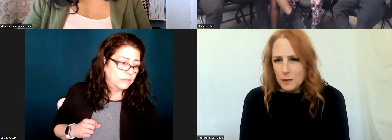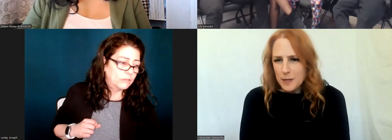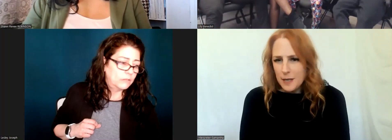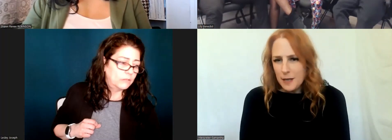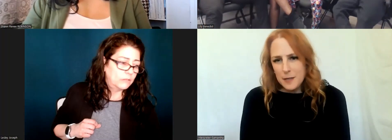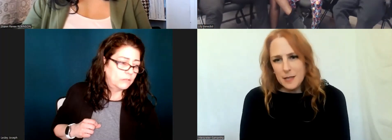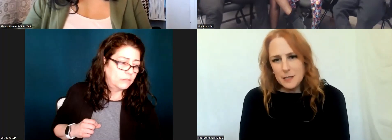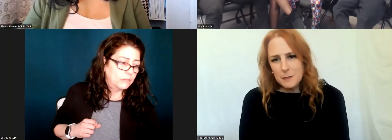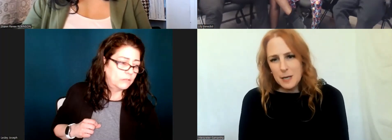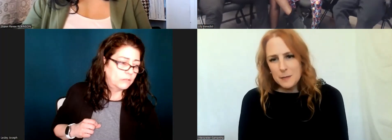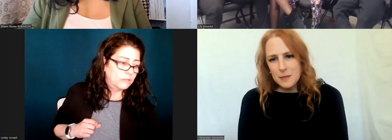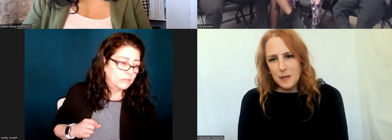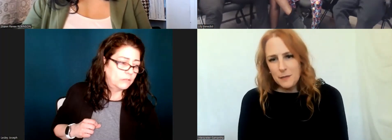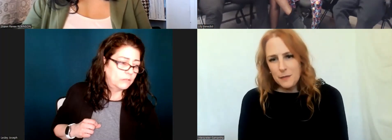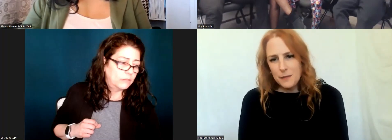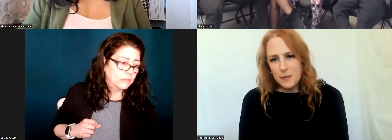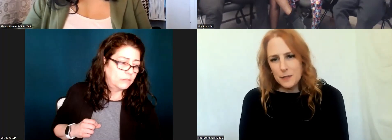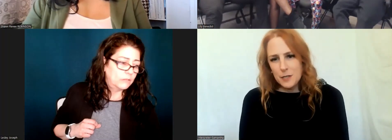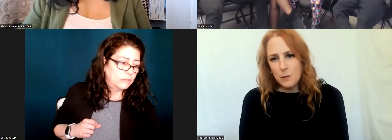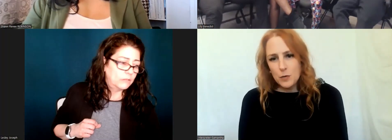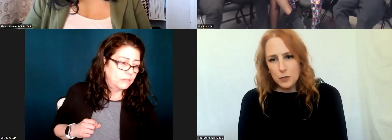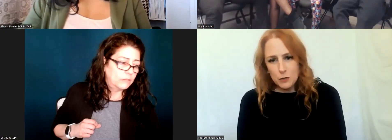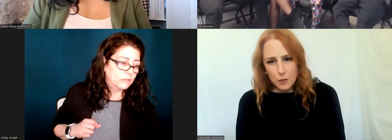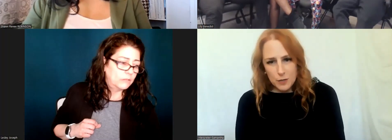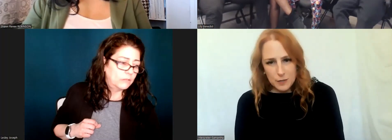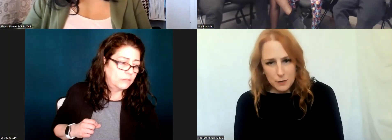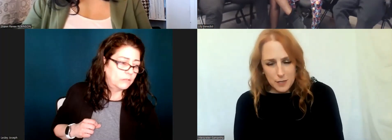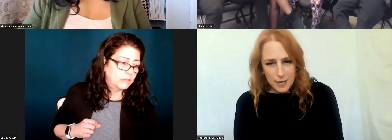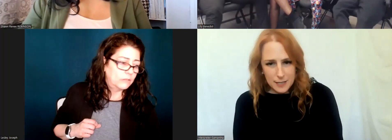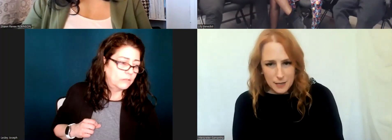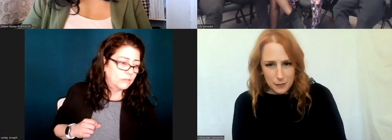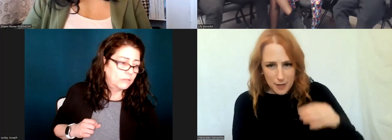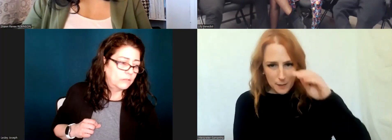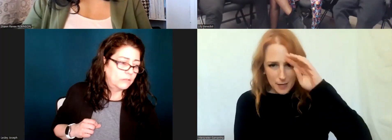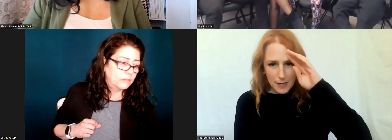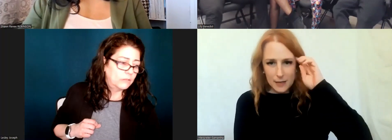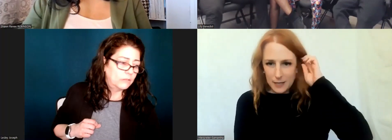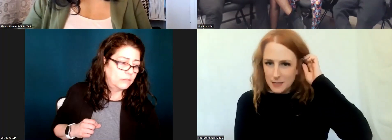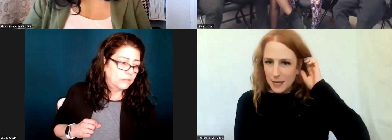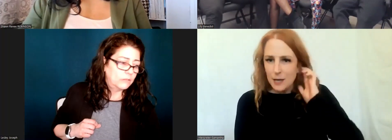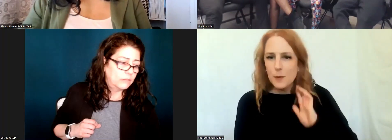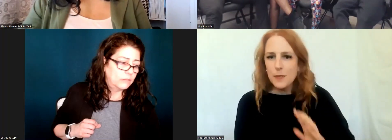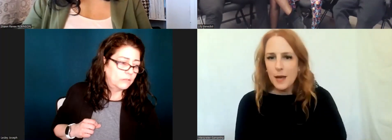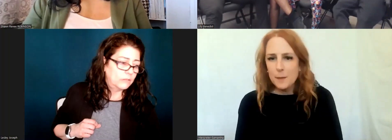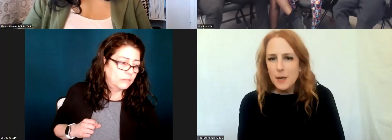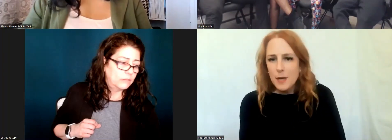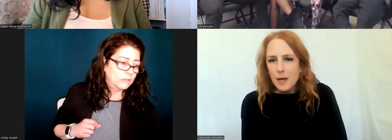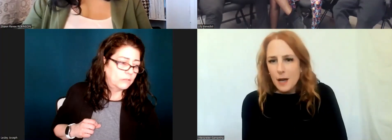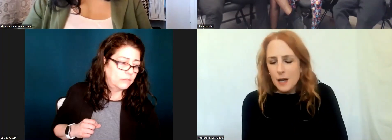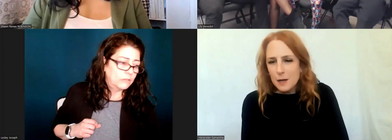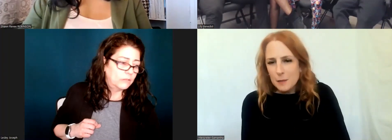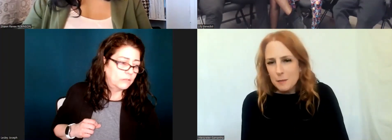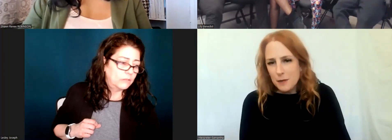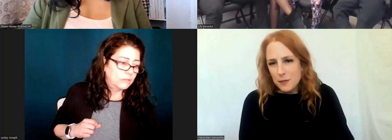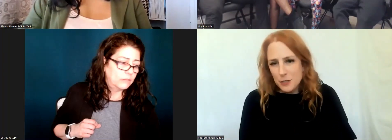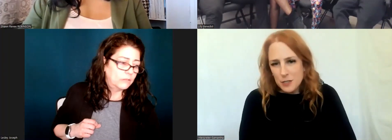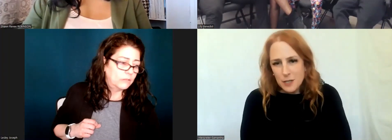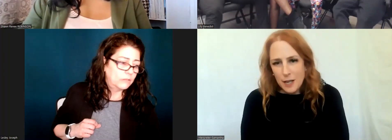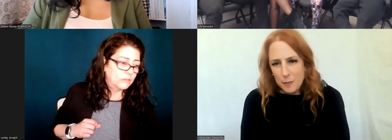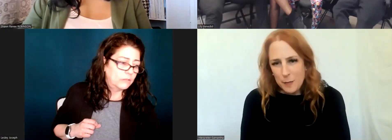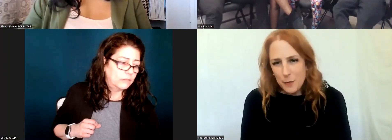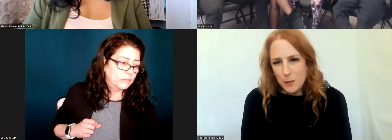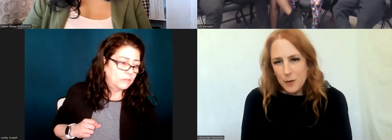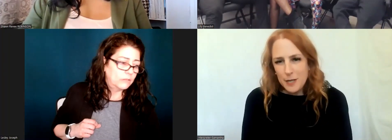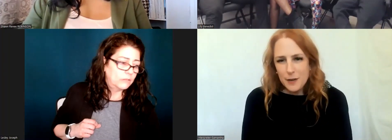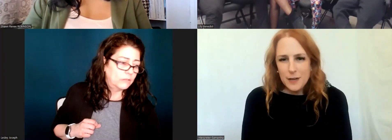which do you mean? Like, I mean, sometimes if there's some person who signs in the family, I can then sign with them. But if it's just a